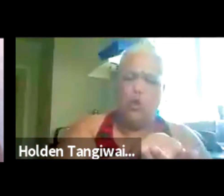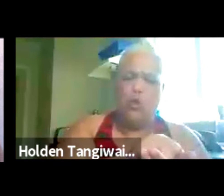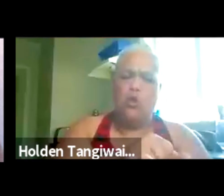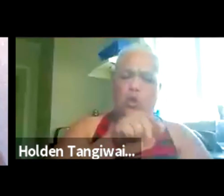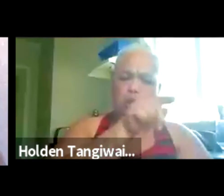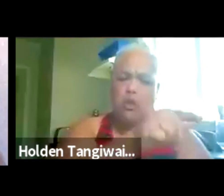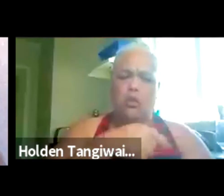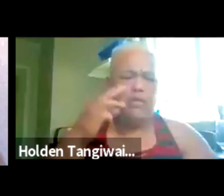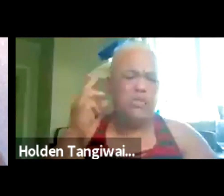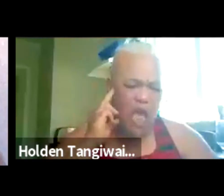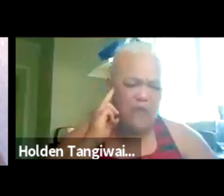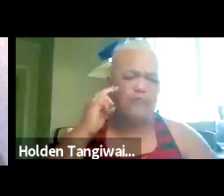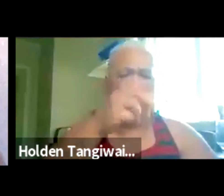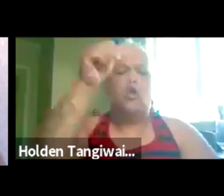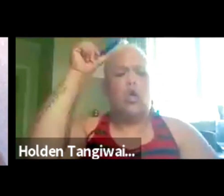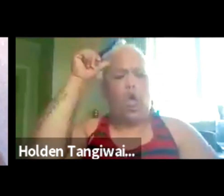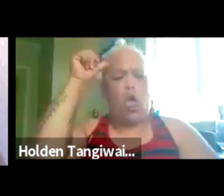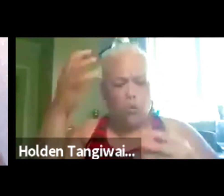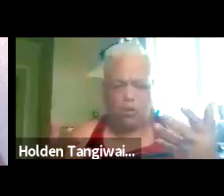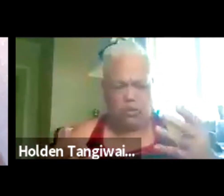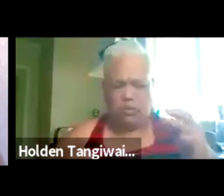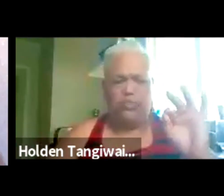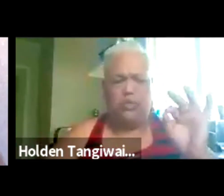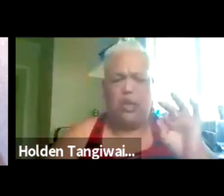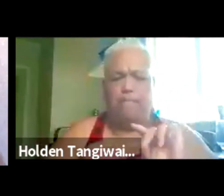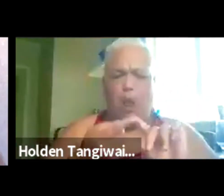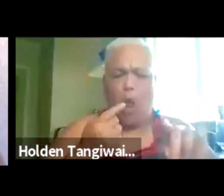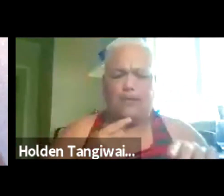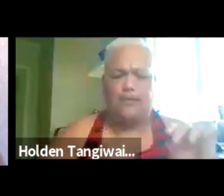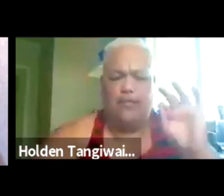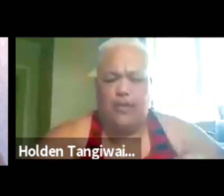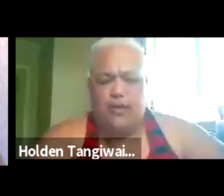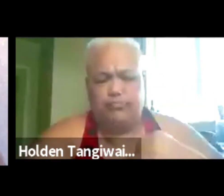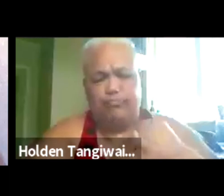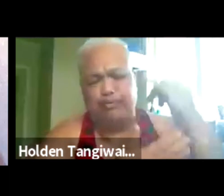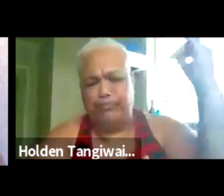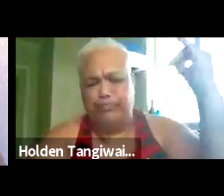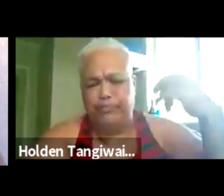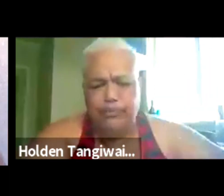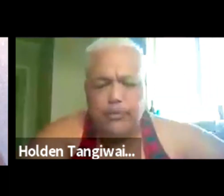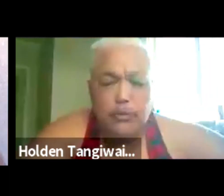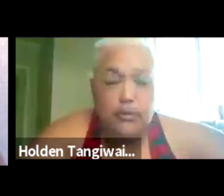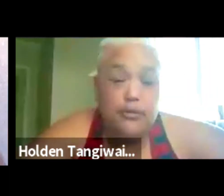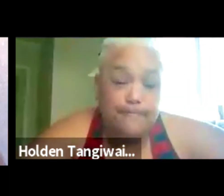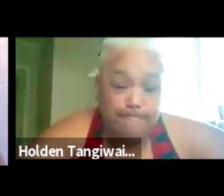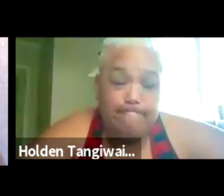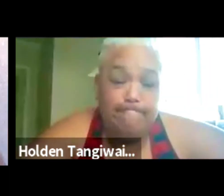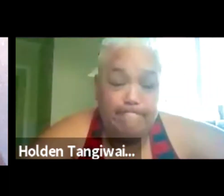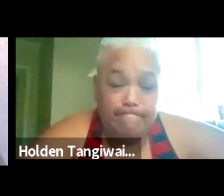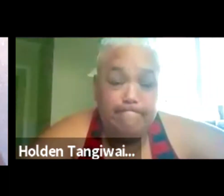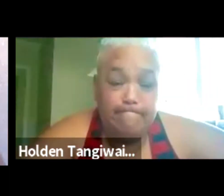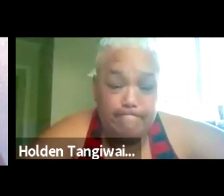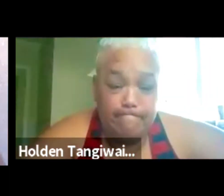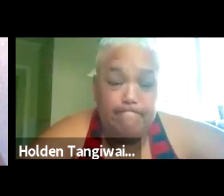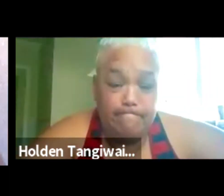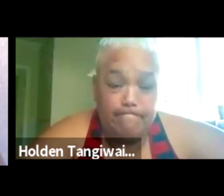interpreter. I told them that they need to book an interpreter because I'm deaf and that they should know better. And there was no response. You know, I really object to